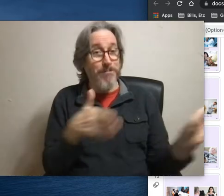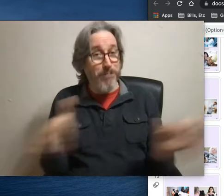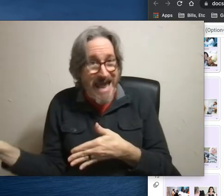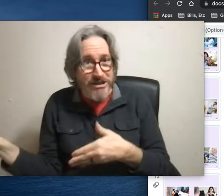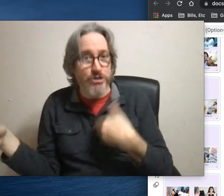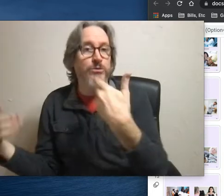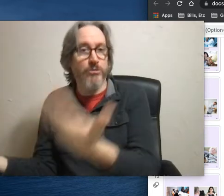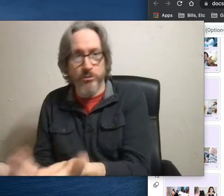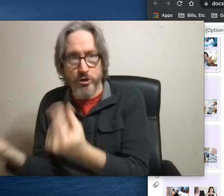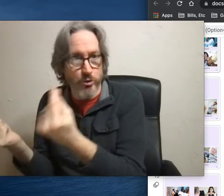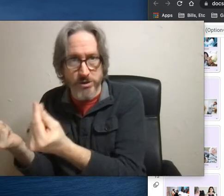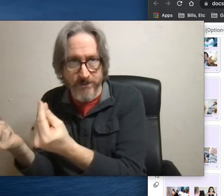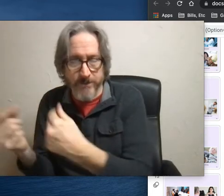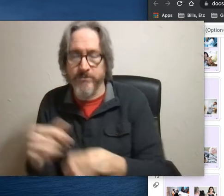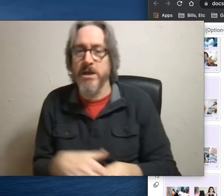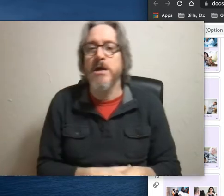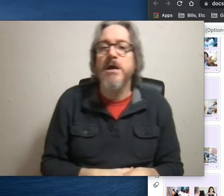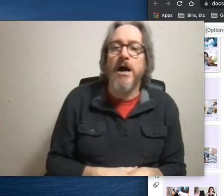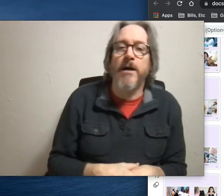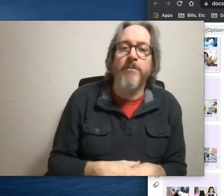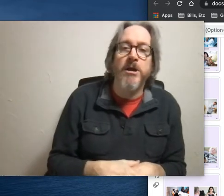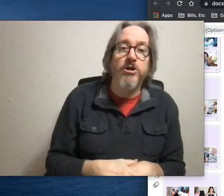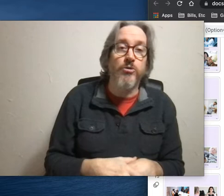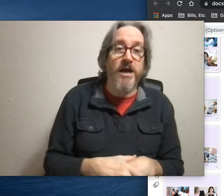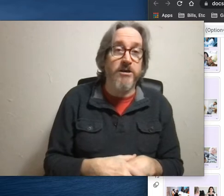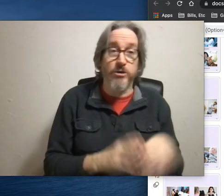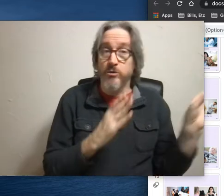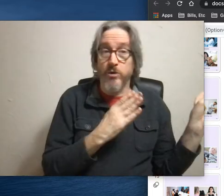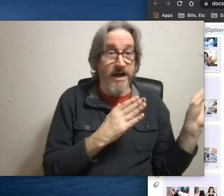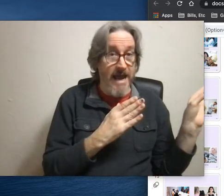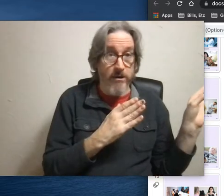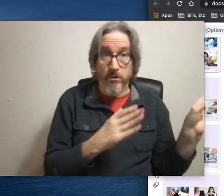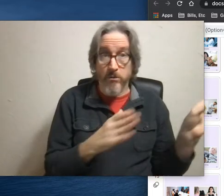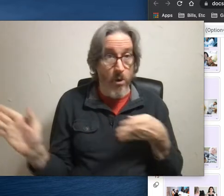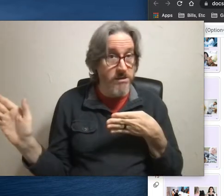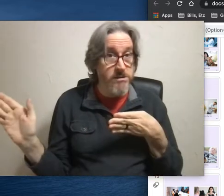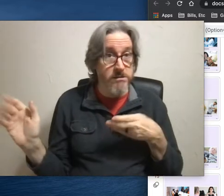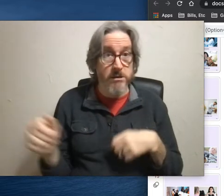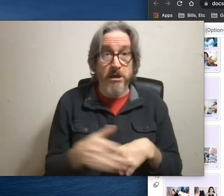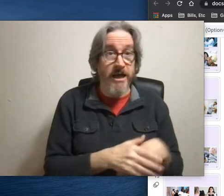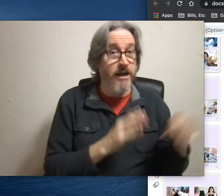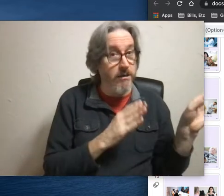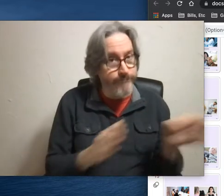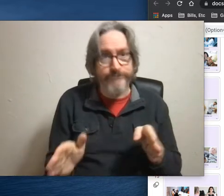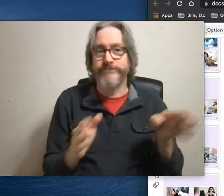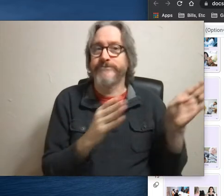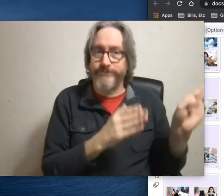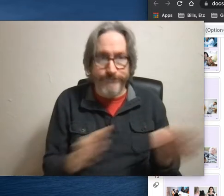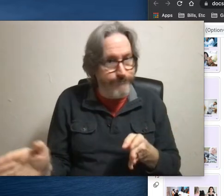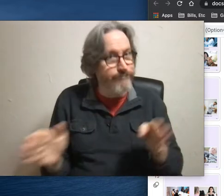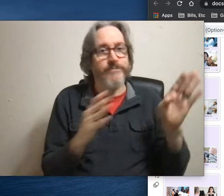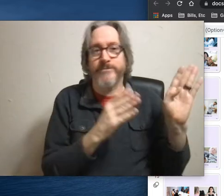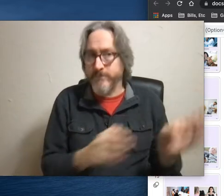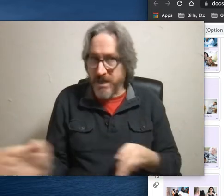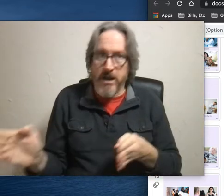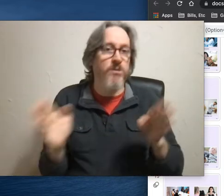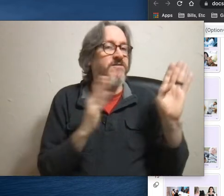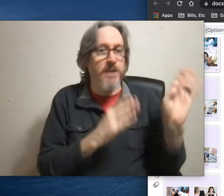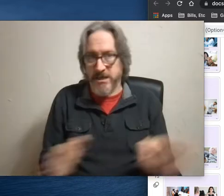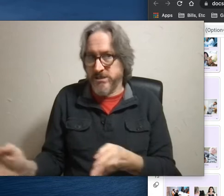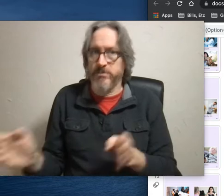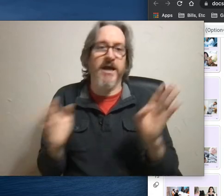I plan to do something. You can do, again, once. It can,